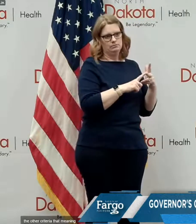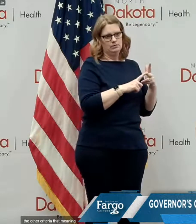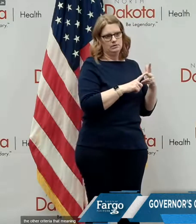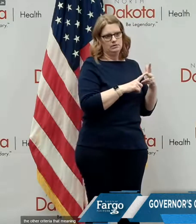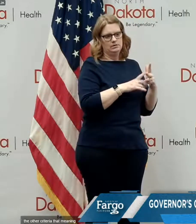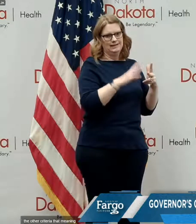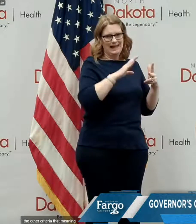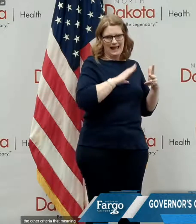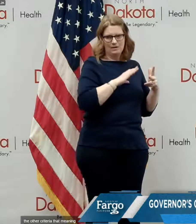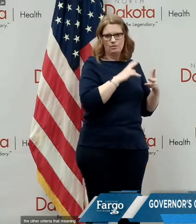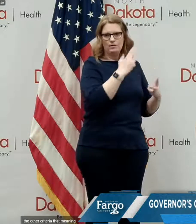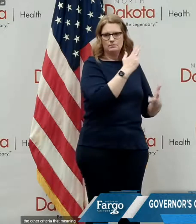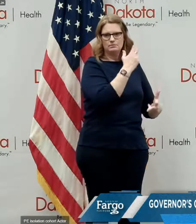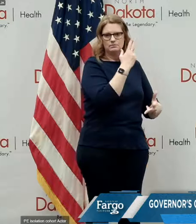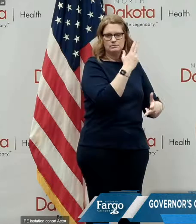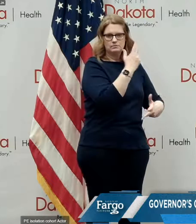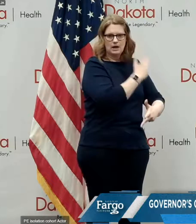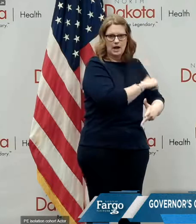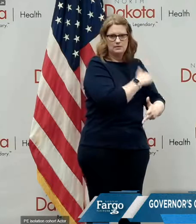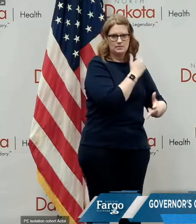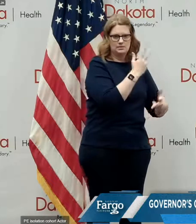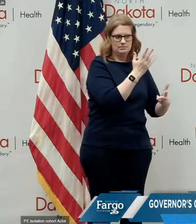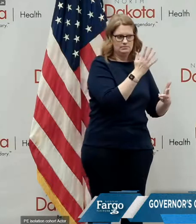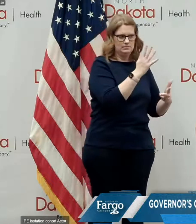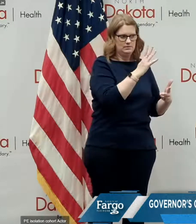adequate hospital capacity.